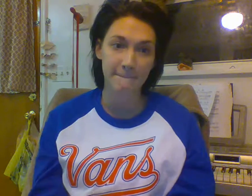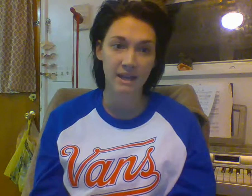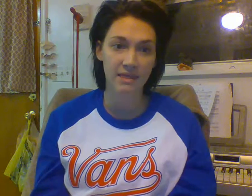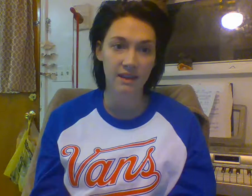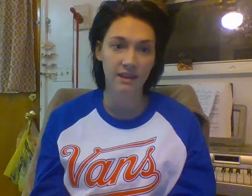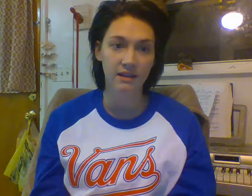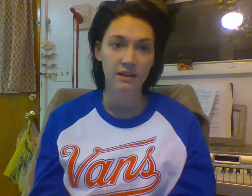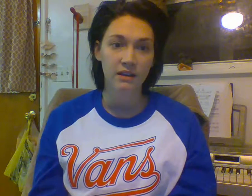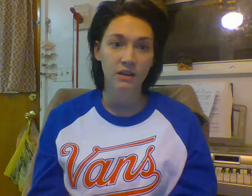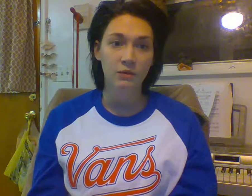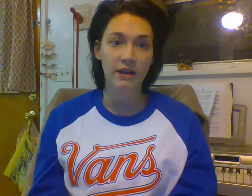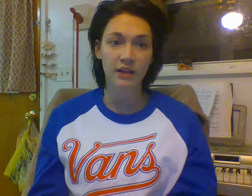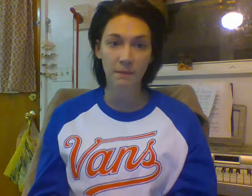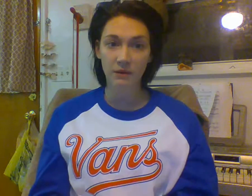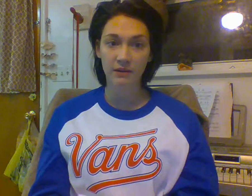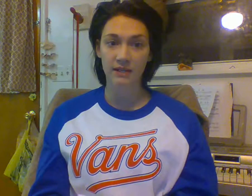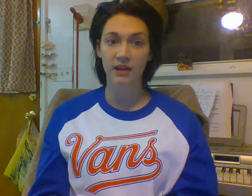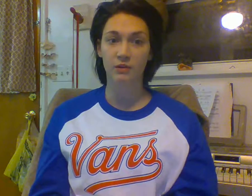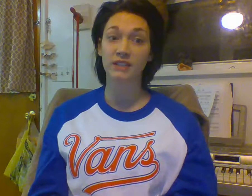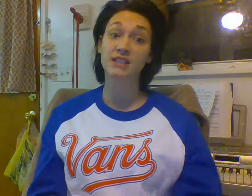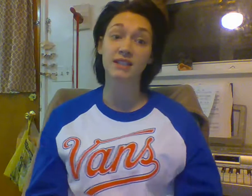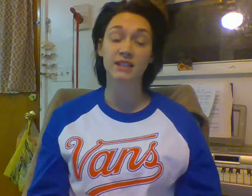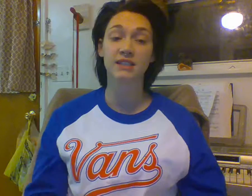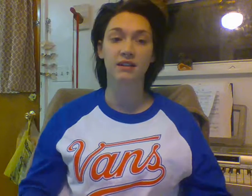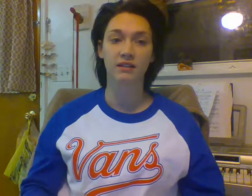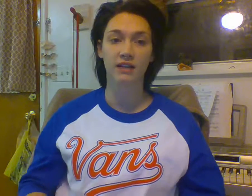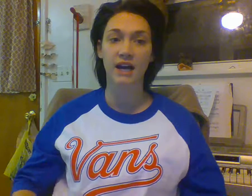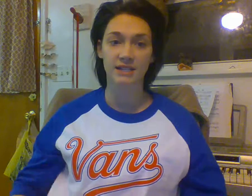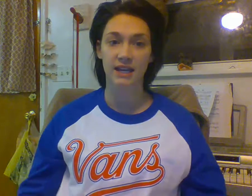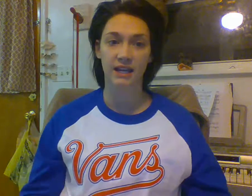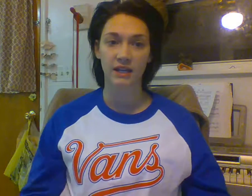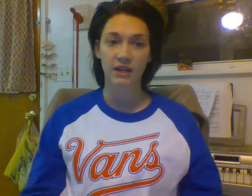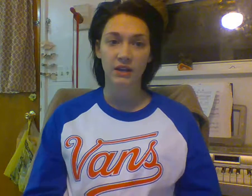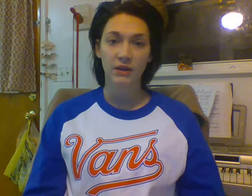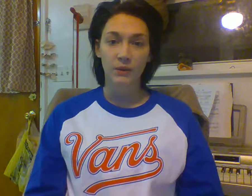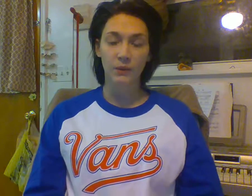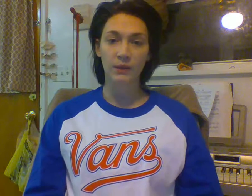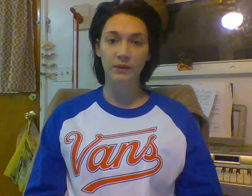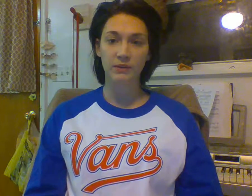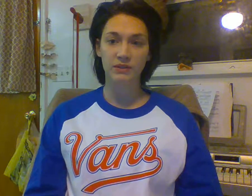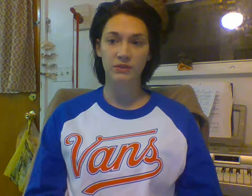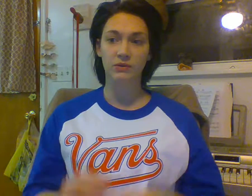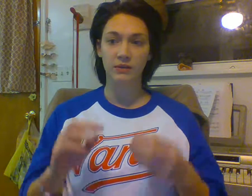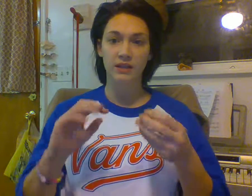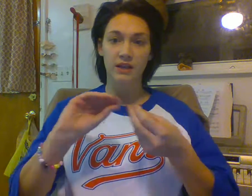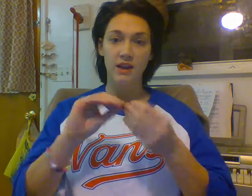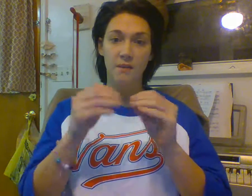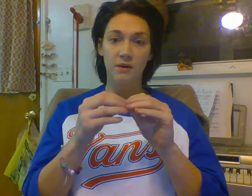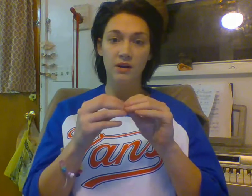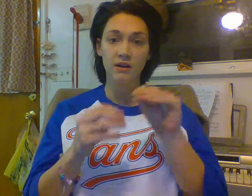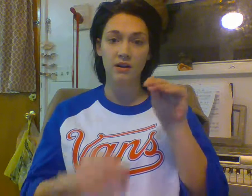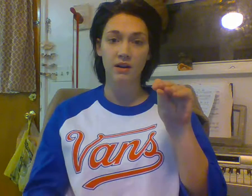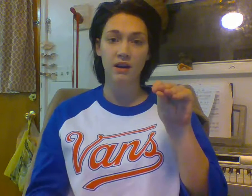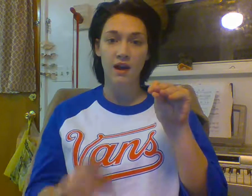And then round up and round down. We just did this in our class, and we will do number and